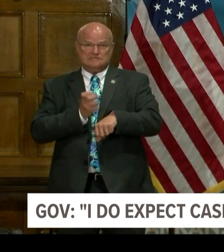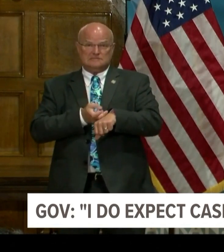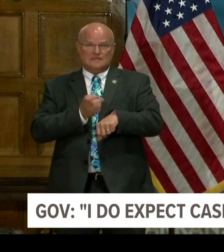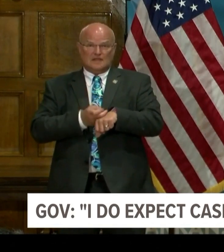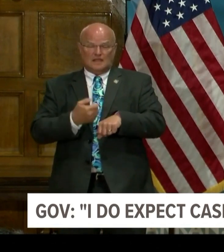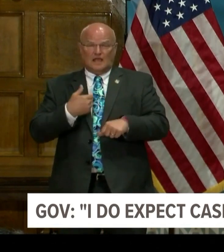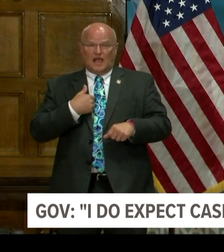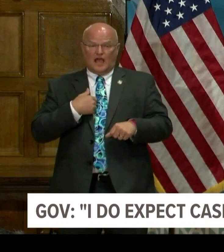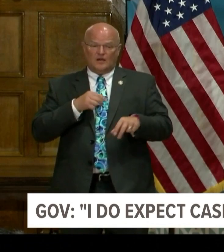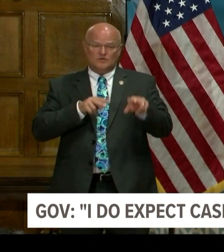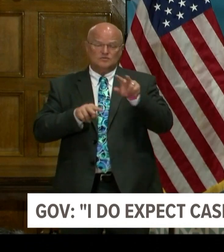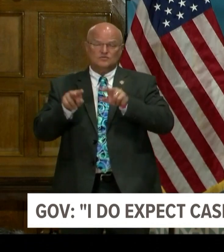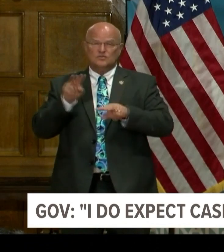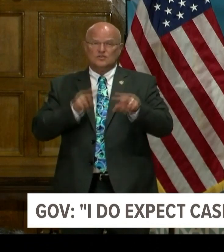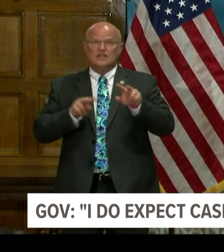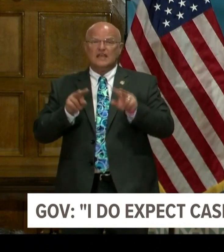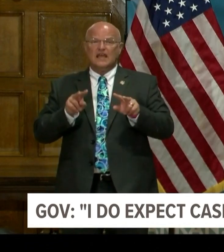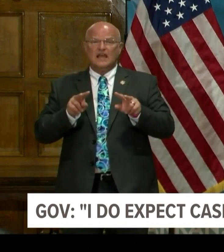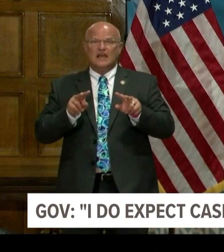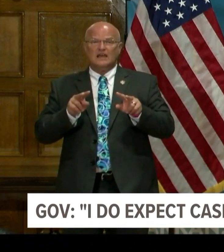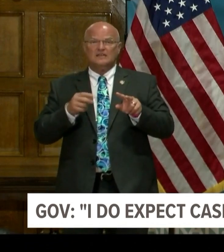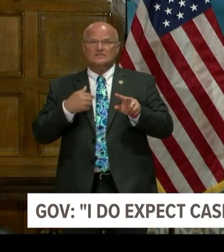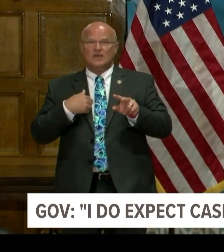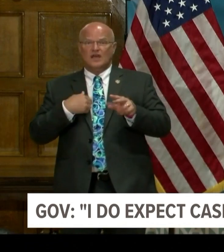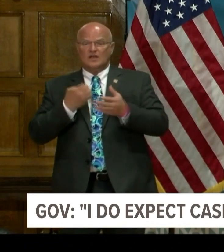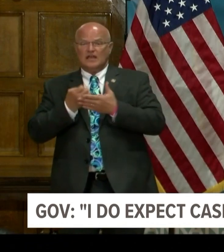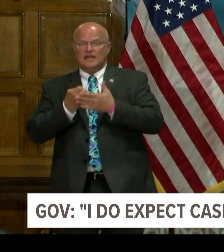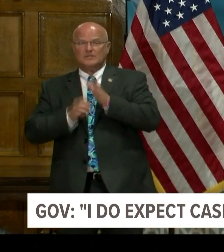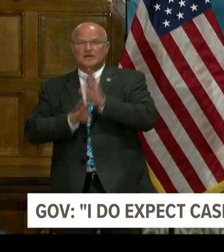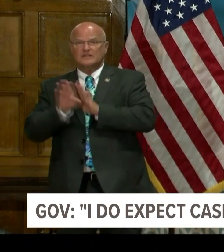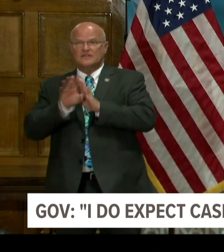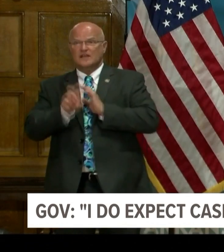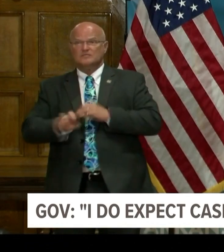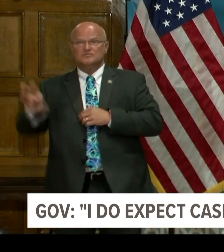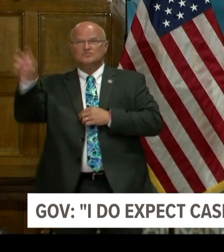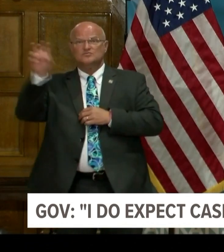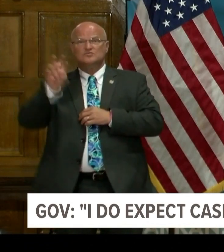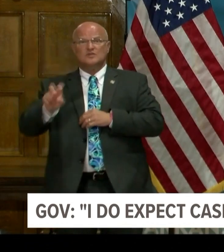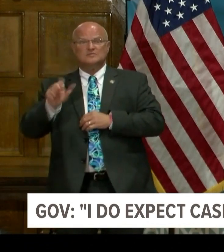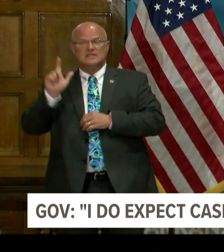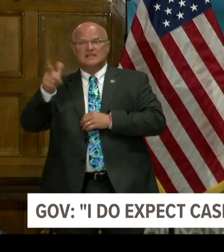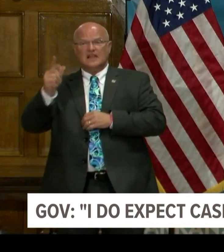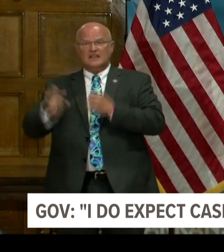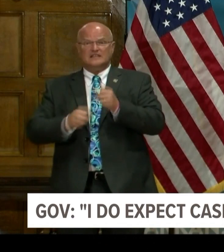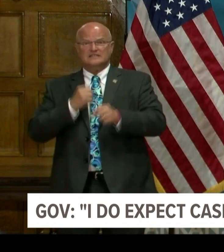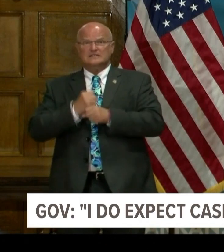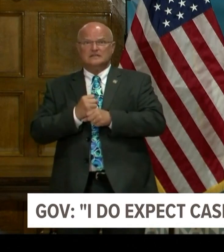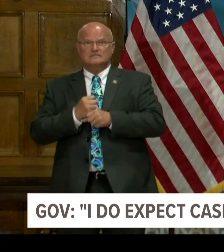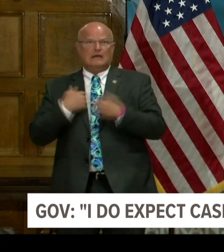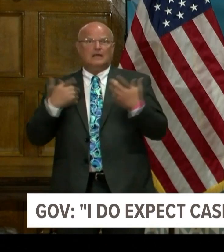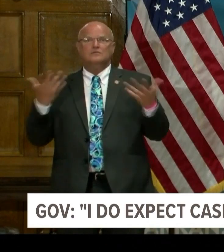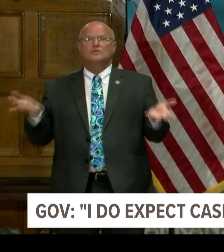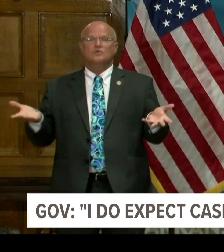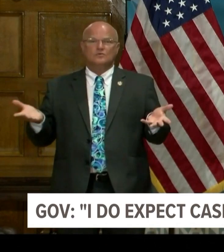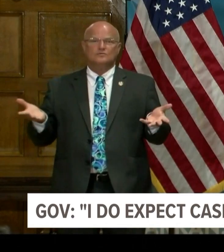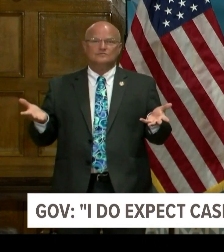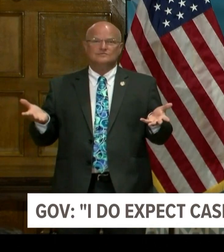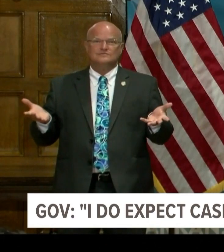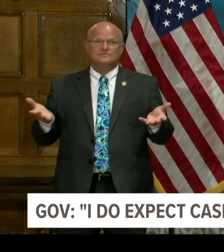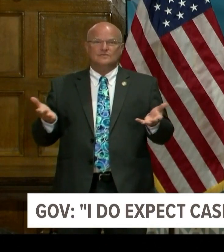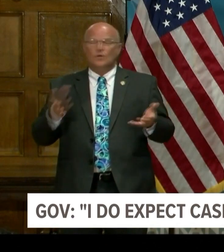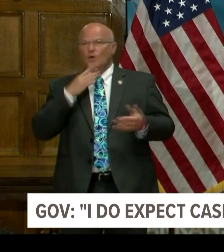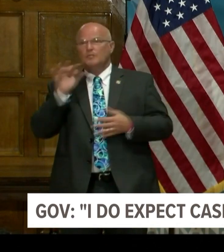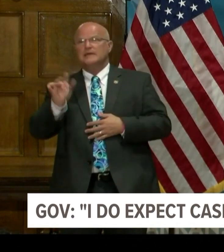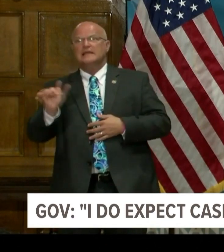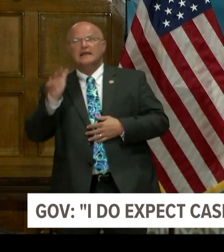I was looking at, should I go on some economic development trips later this year? I don't know. What's